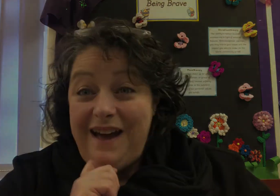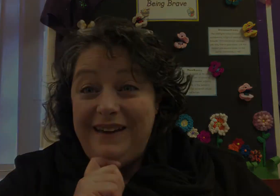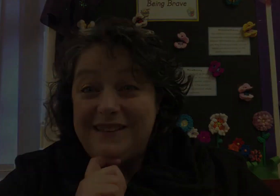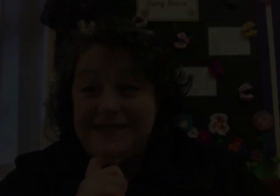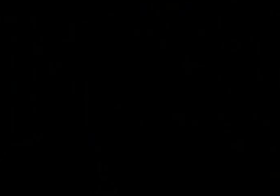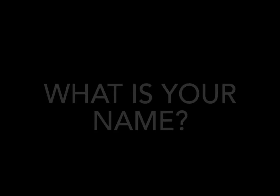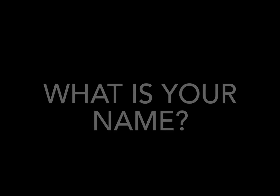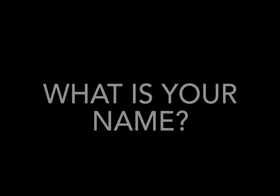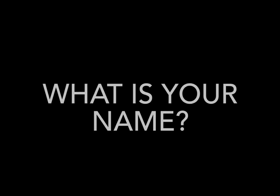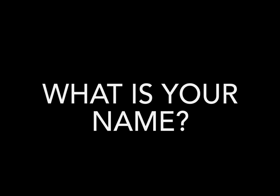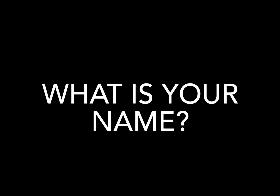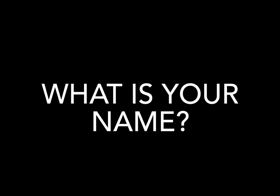signs.